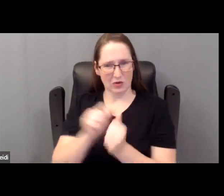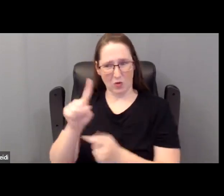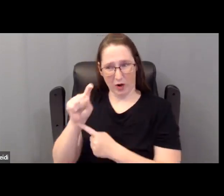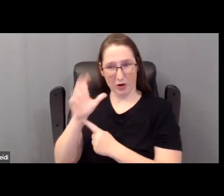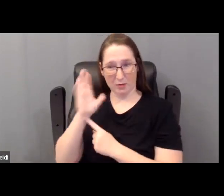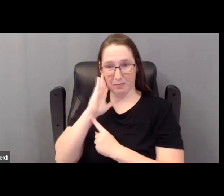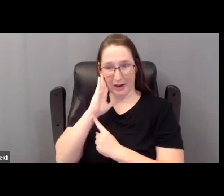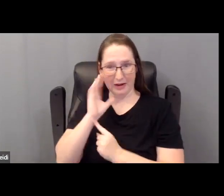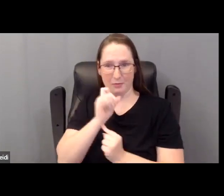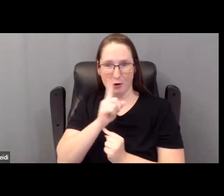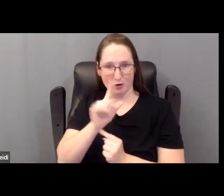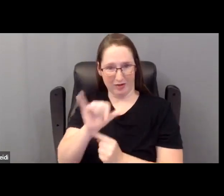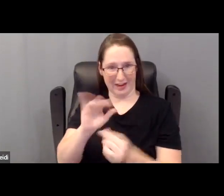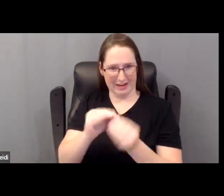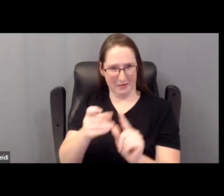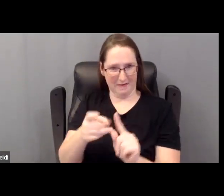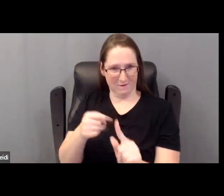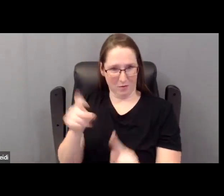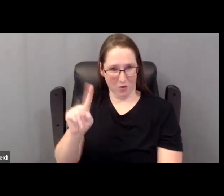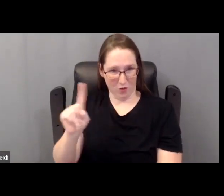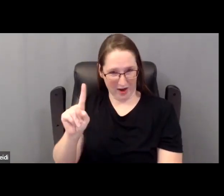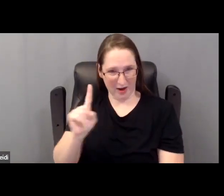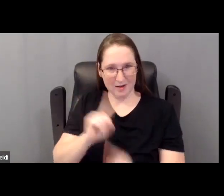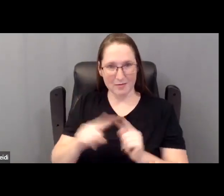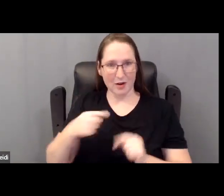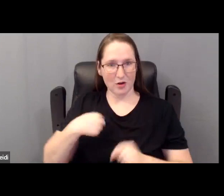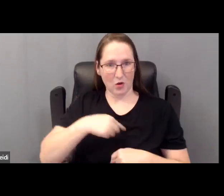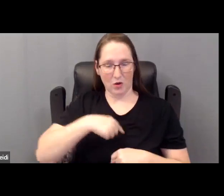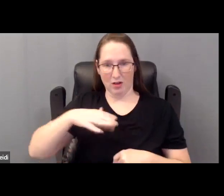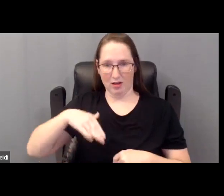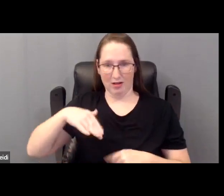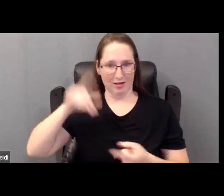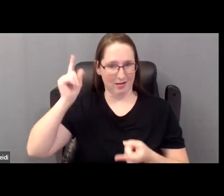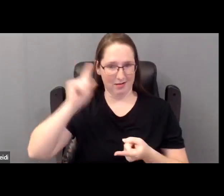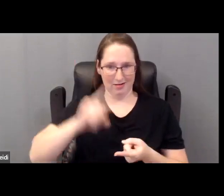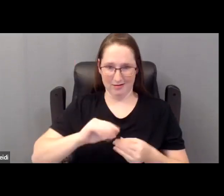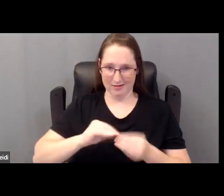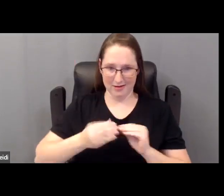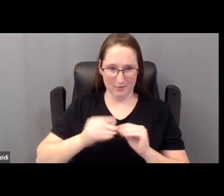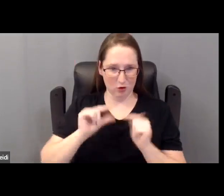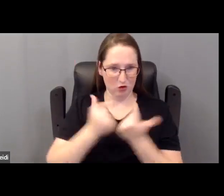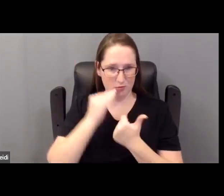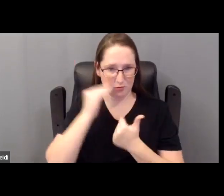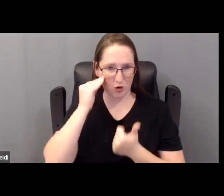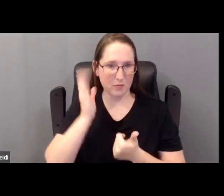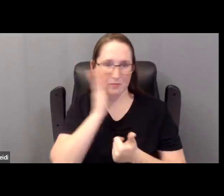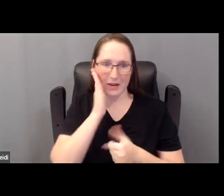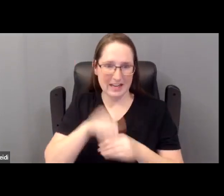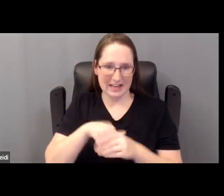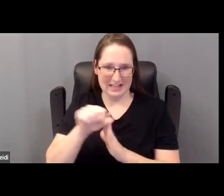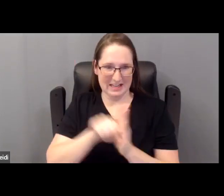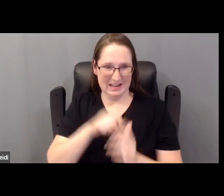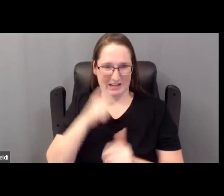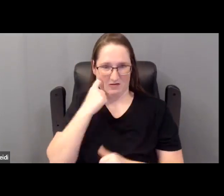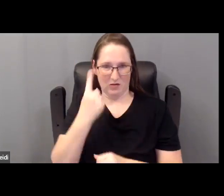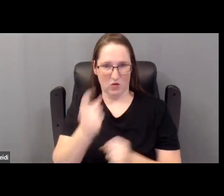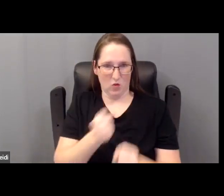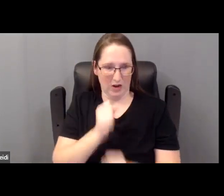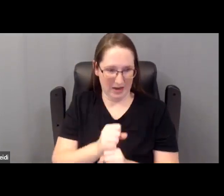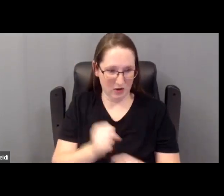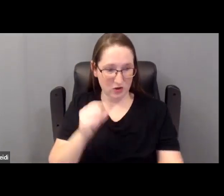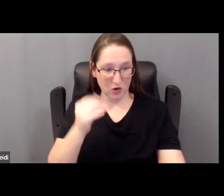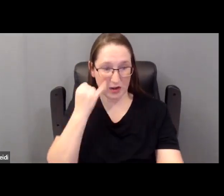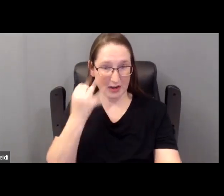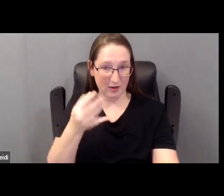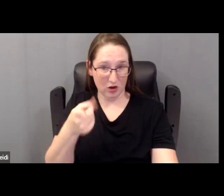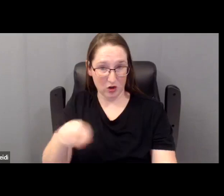number came from, but we have not been decreasing the number of group home beds in the state in the past year. So if you want